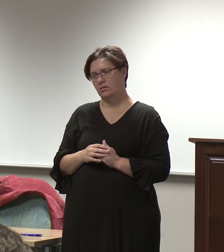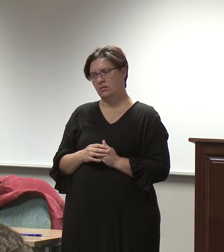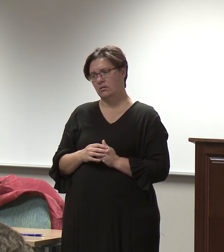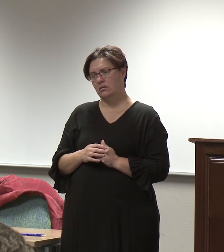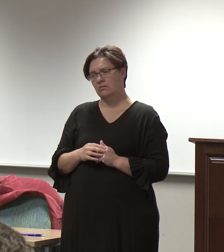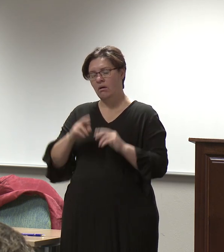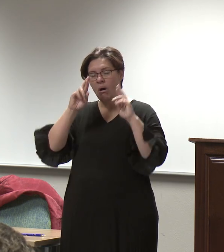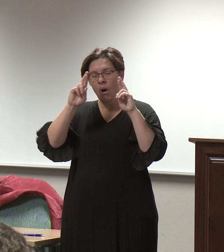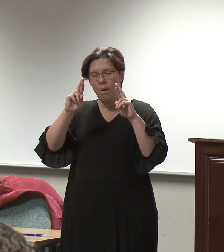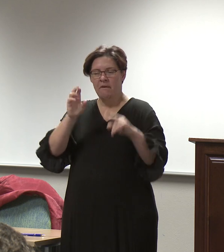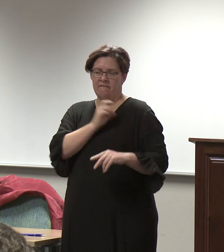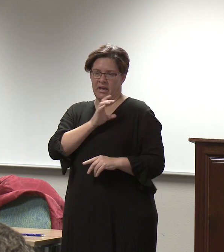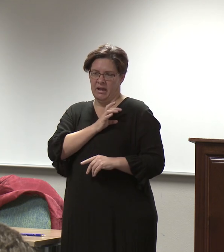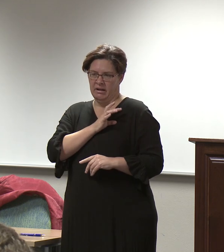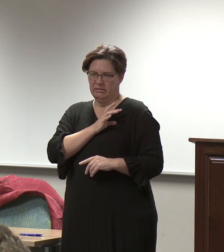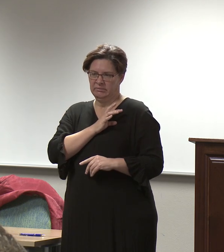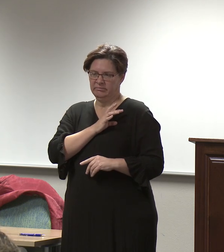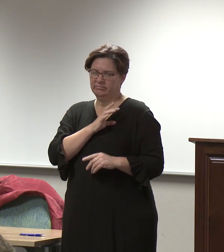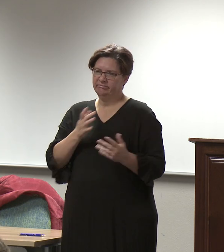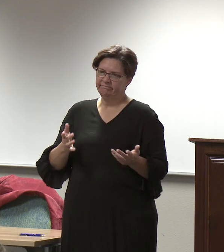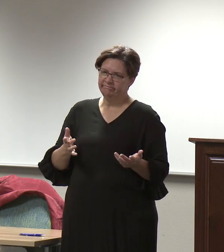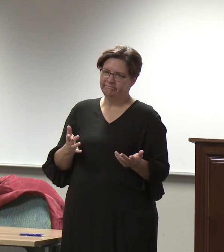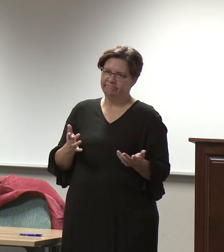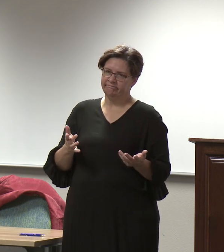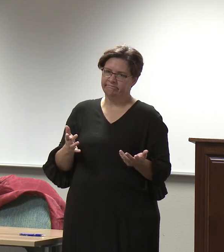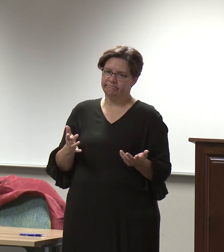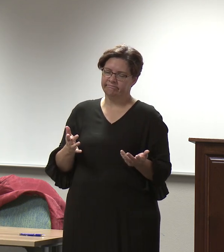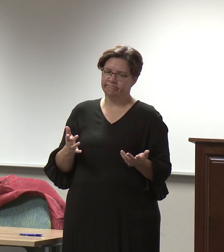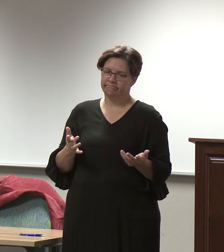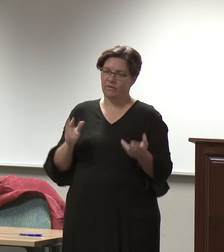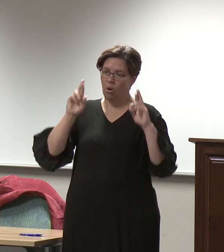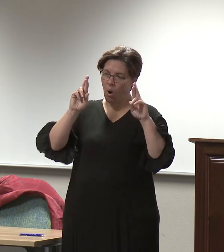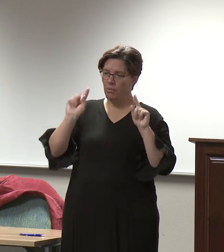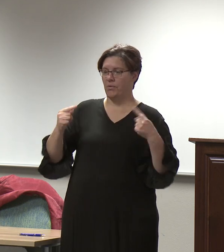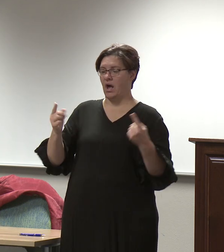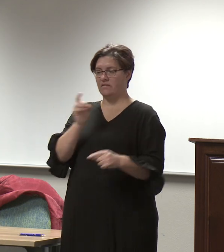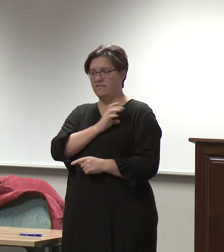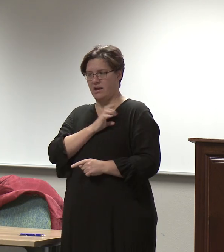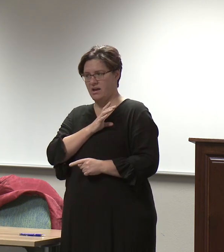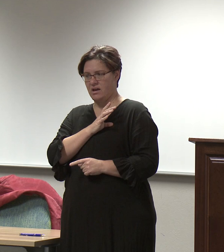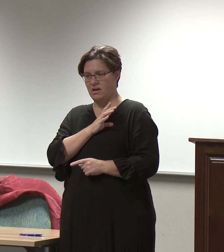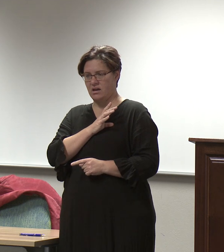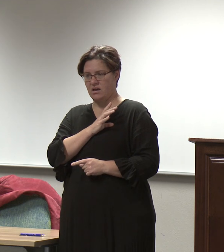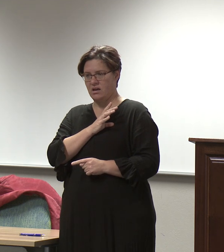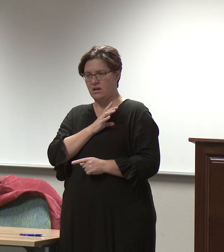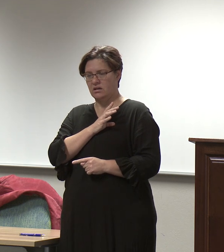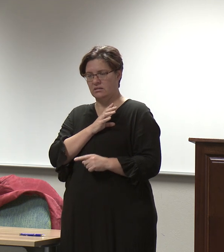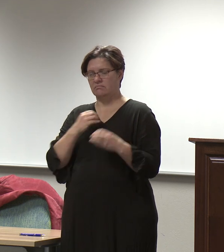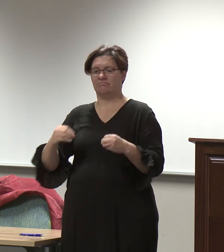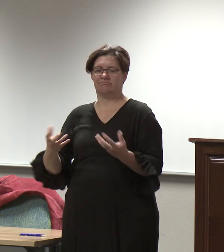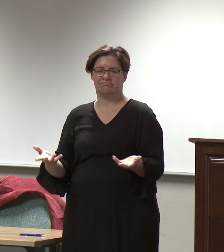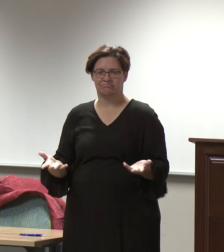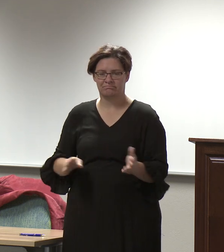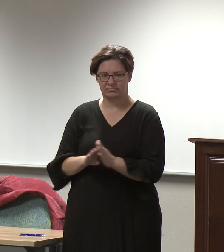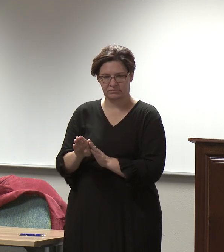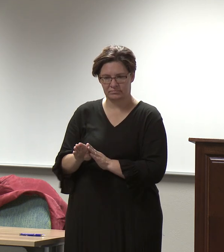hope and fear, but with hope, just hope, without fear is voluntarism. And this can